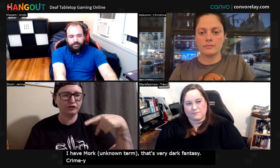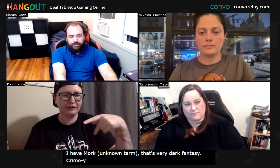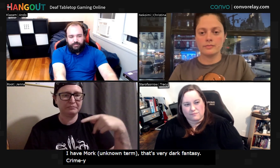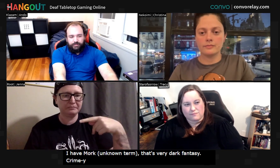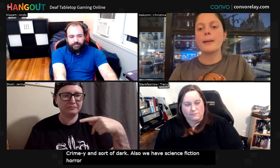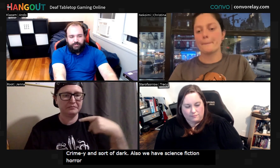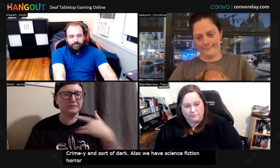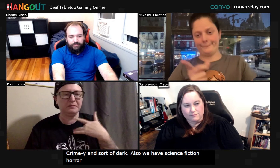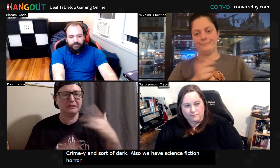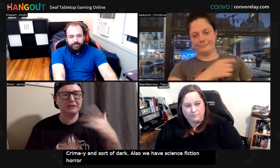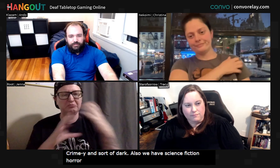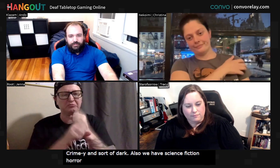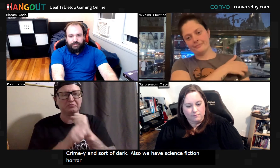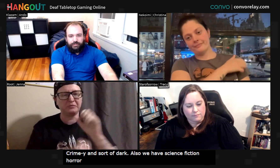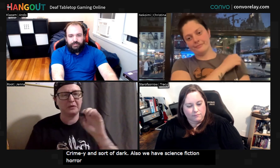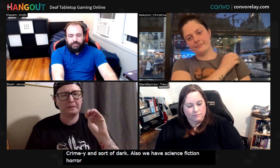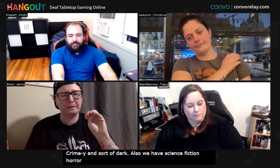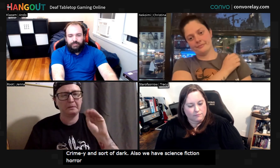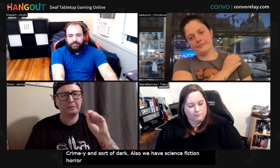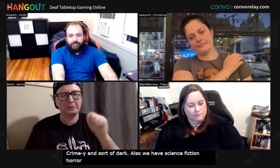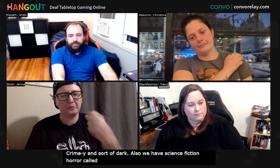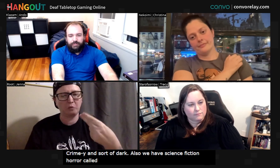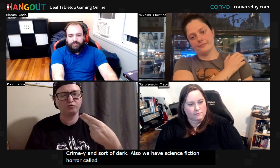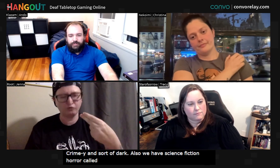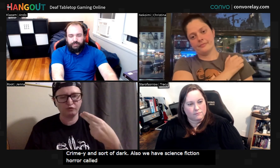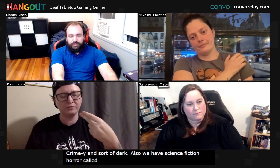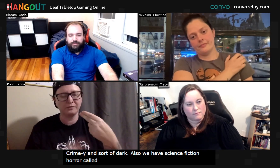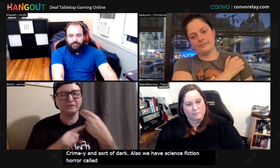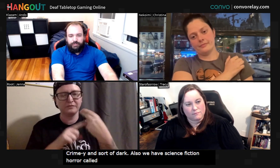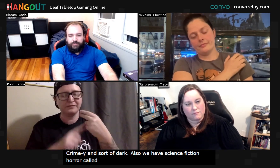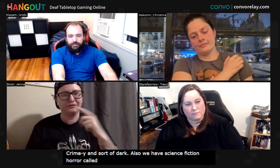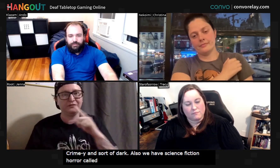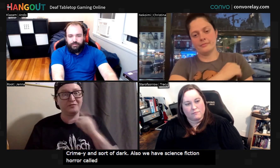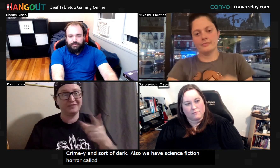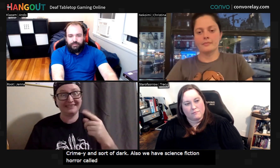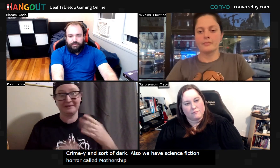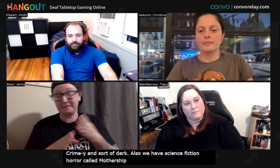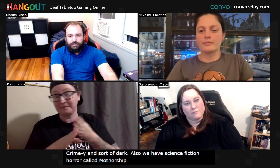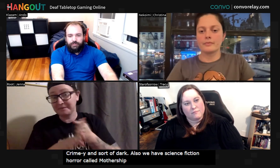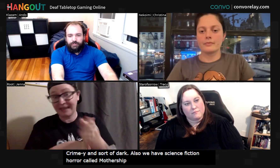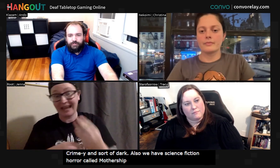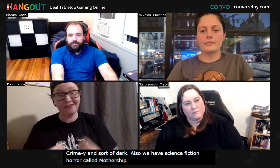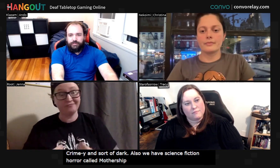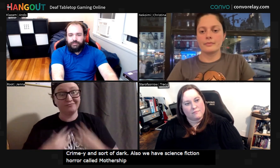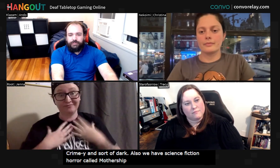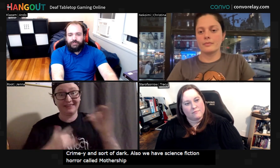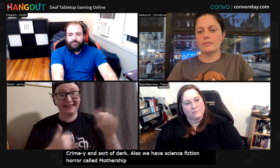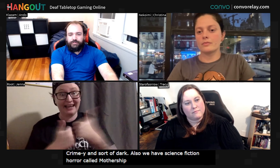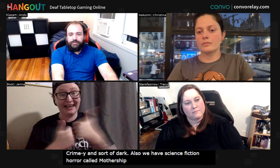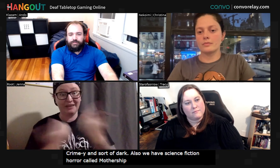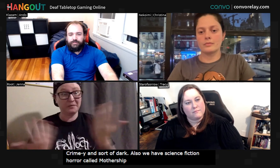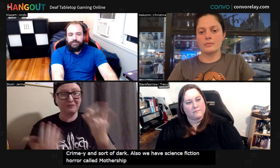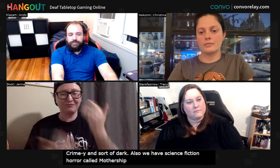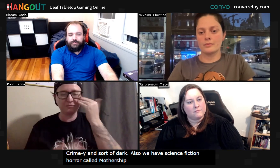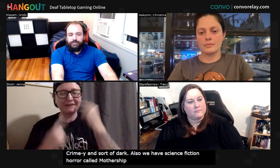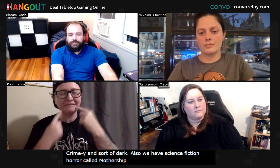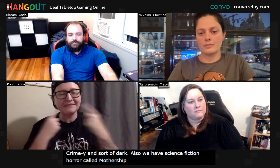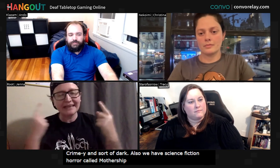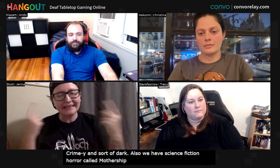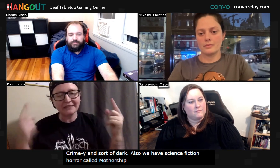Mother's Ship, and that's we use the abbreviation of that. So the inspiration for that game